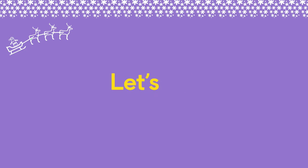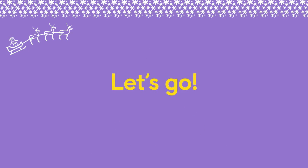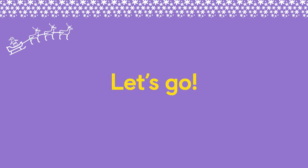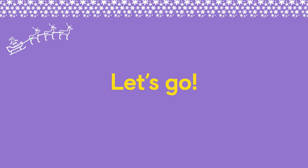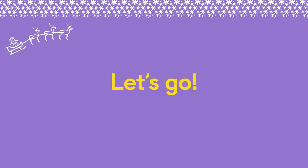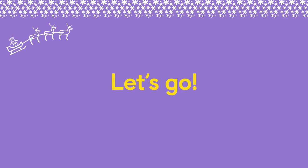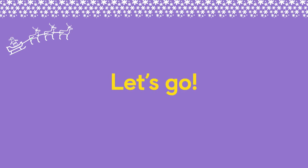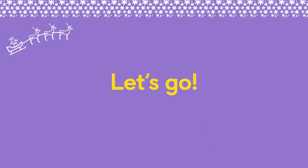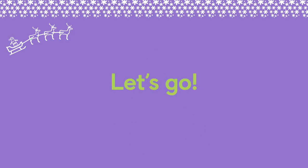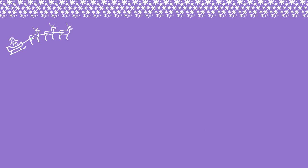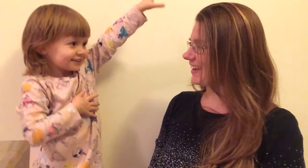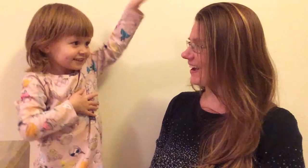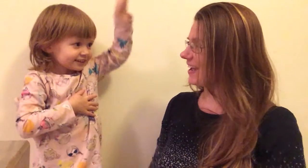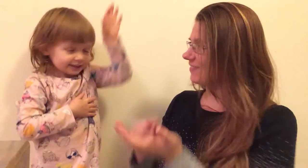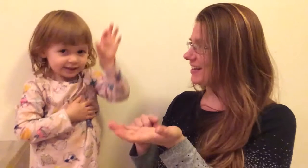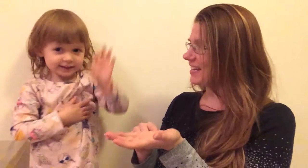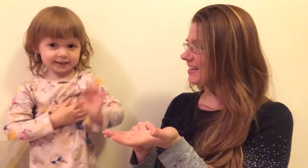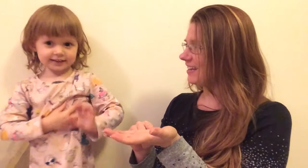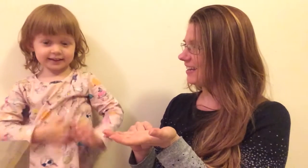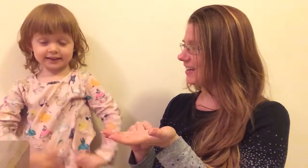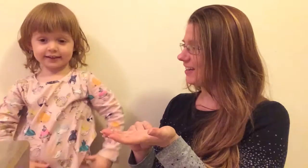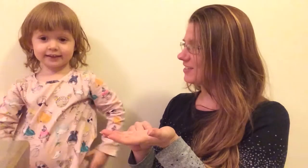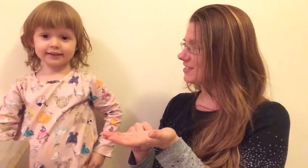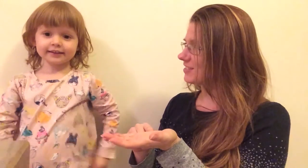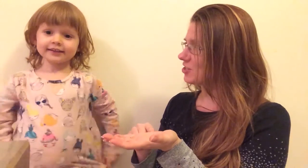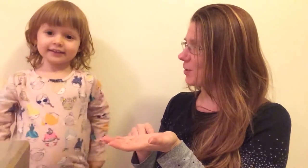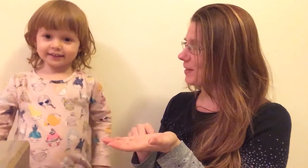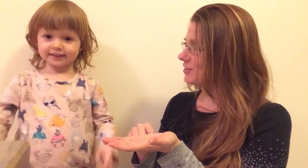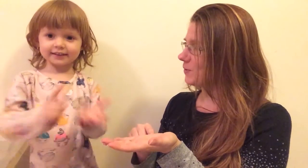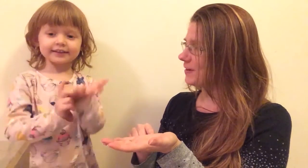Let's go. Ready? Show me toys.